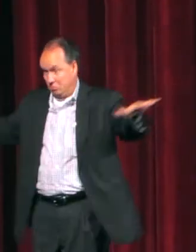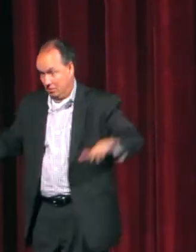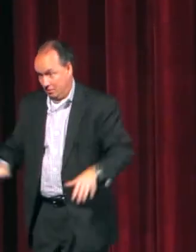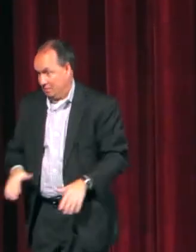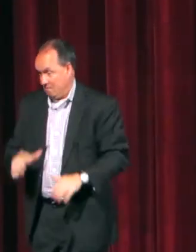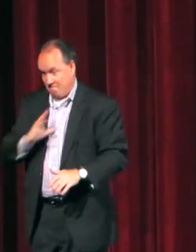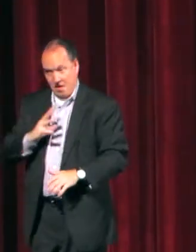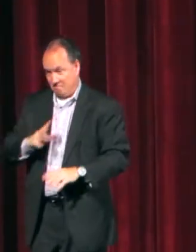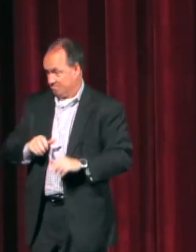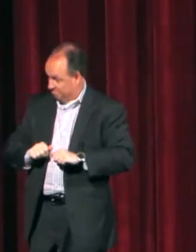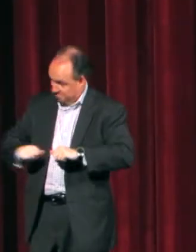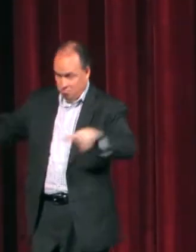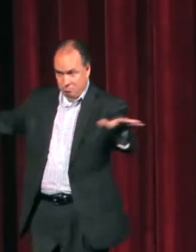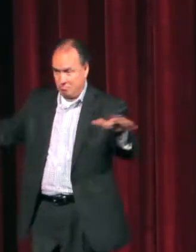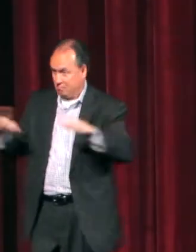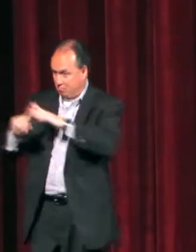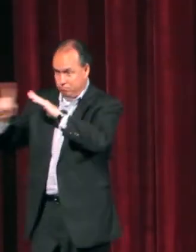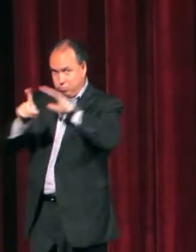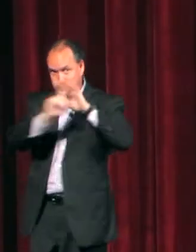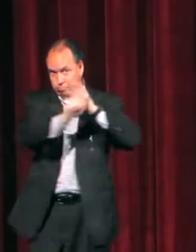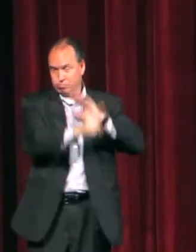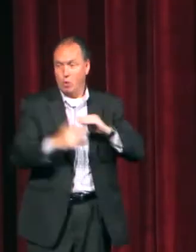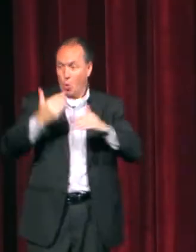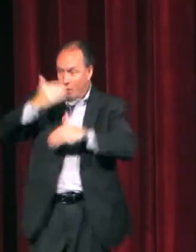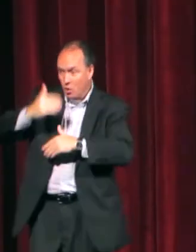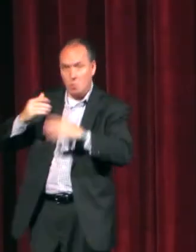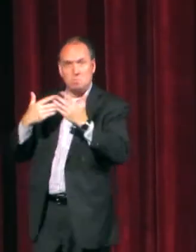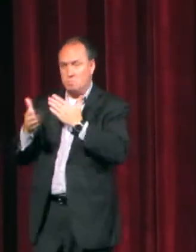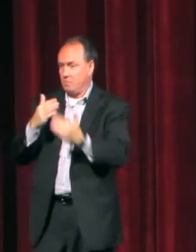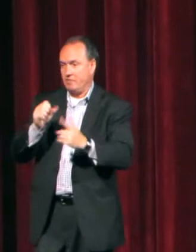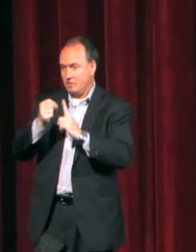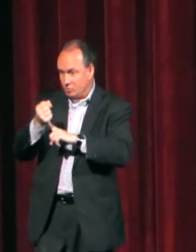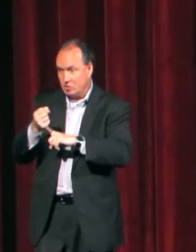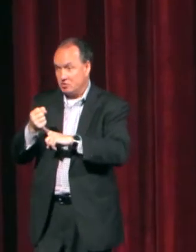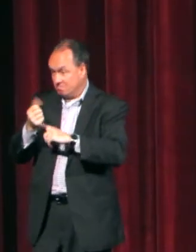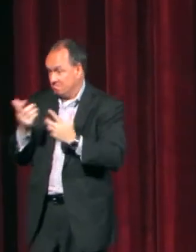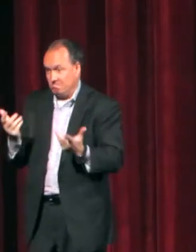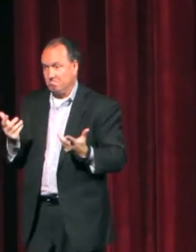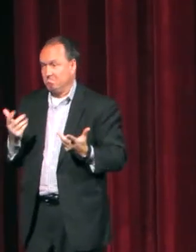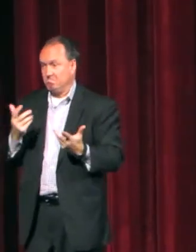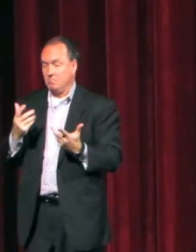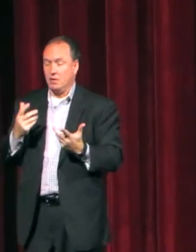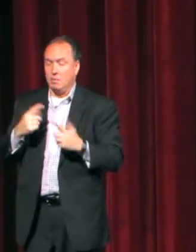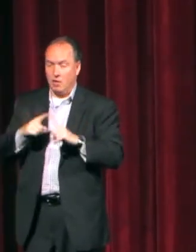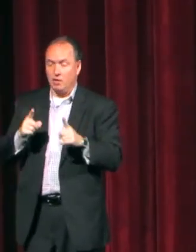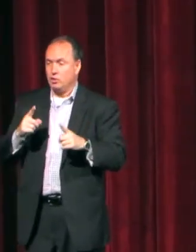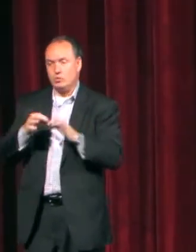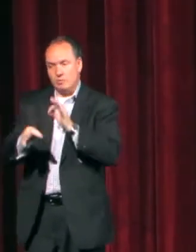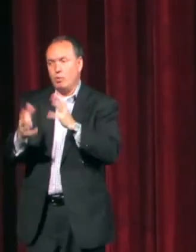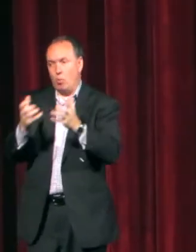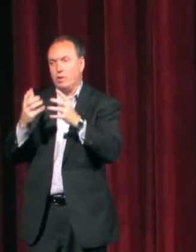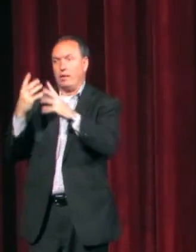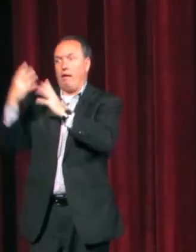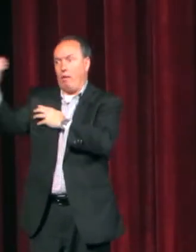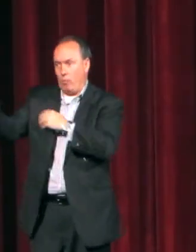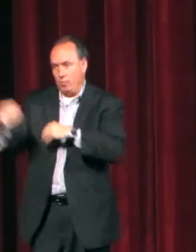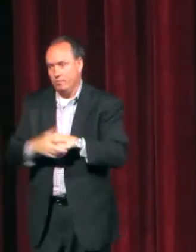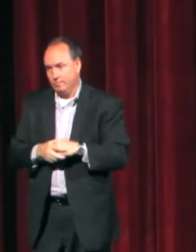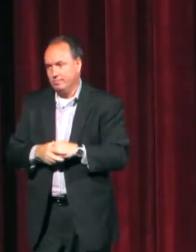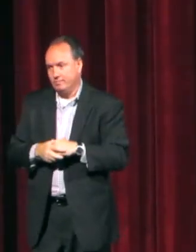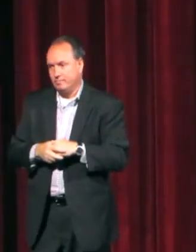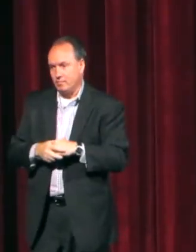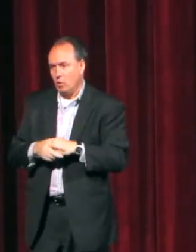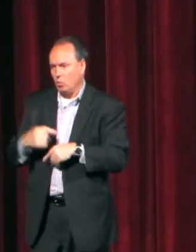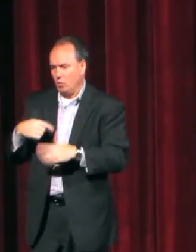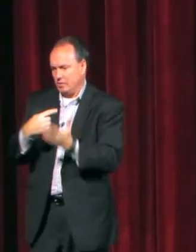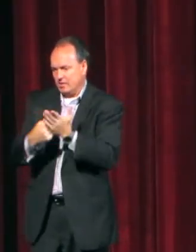available door. If necessary, through a window, if the situation dictates that, but you simply want to get out. And